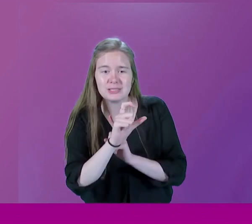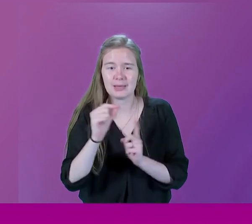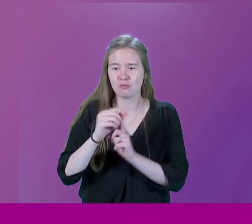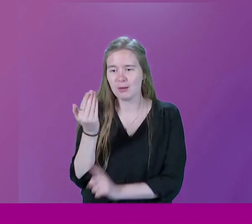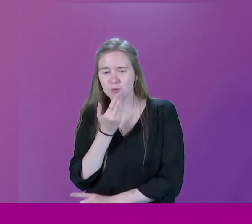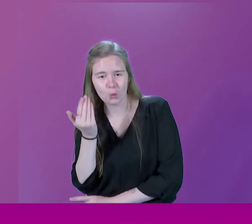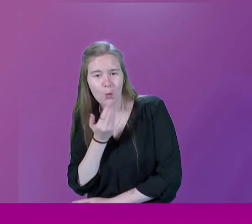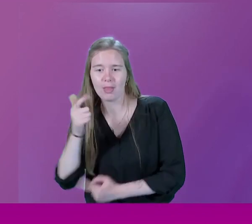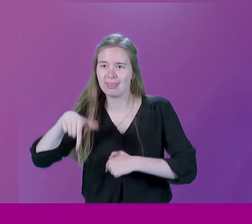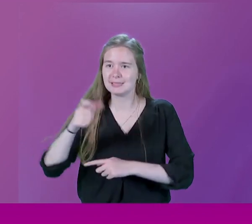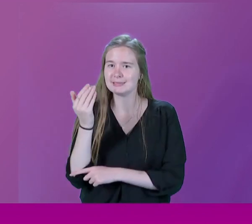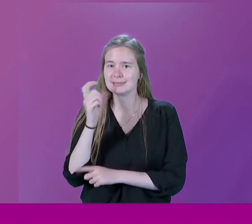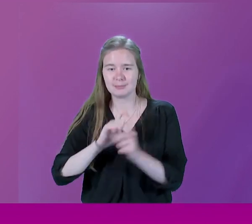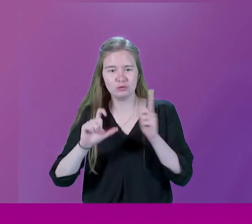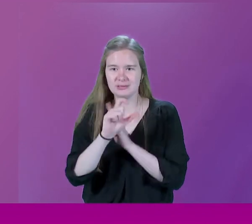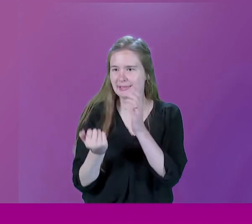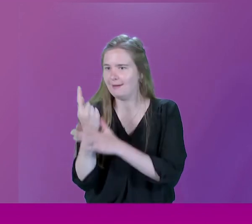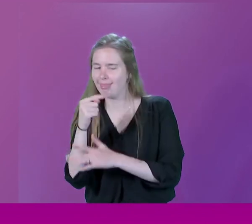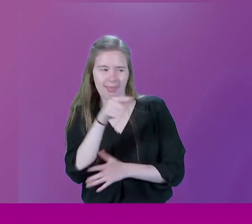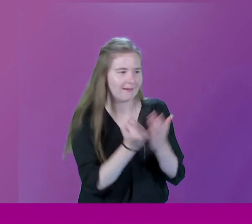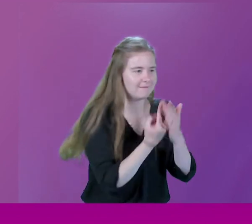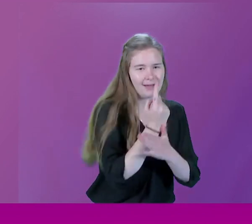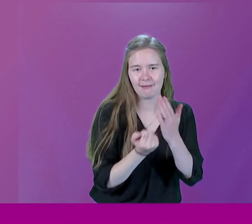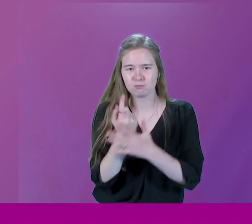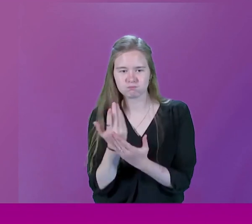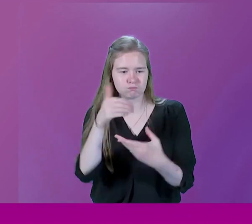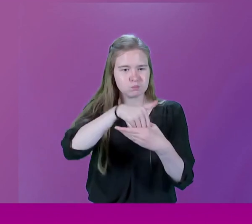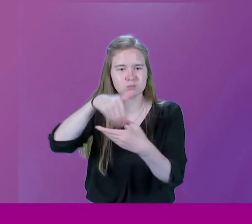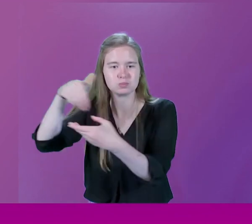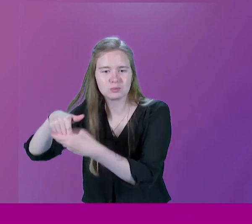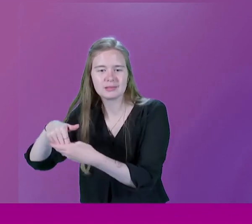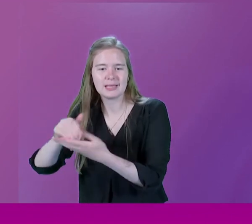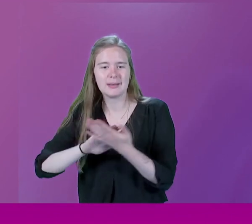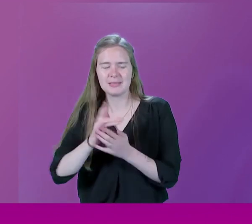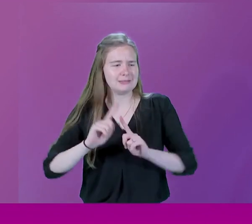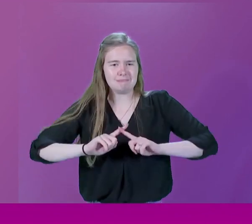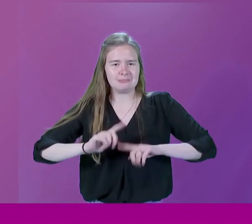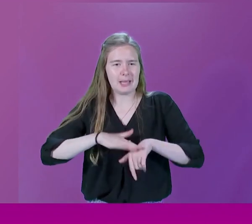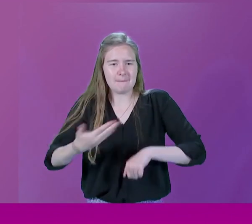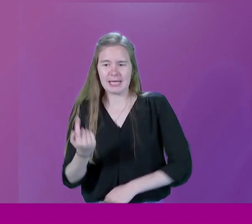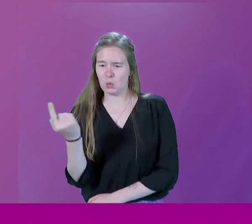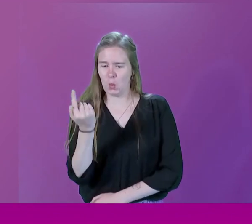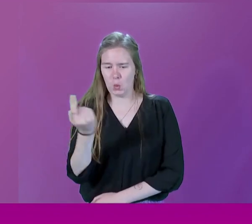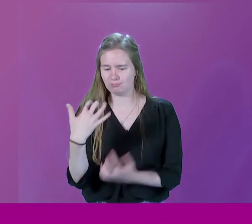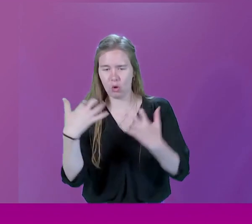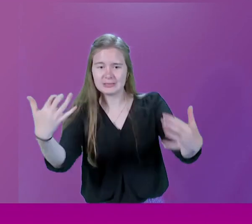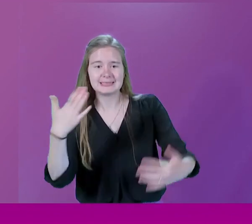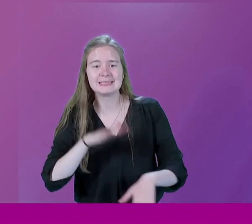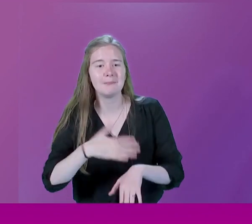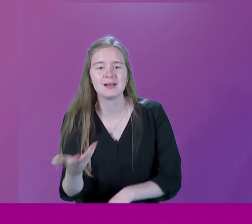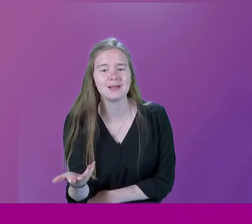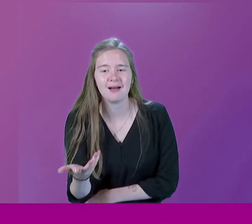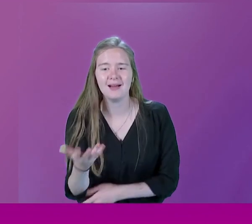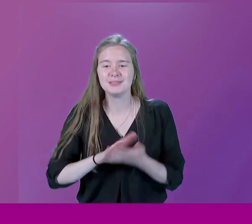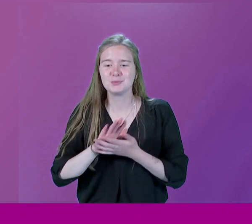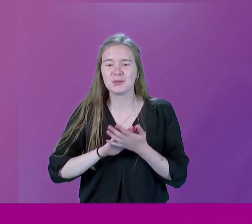and at this community event, at that community event. It made no difference who our audience was.